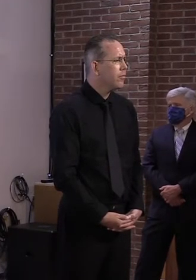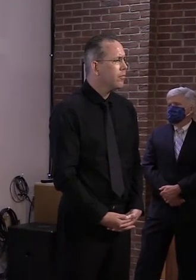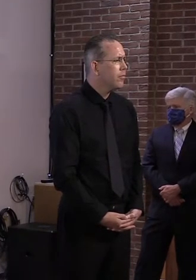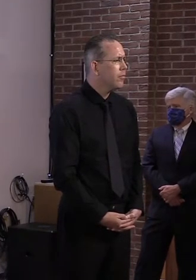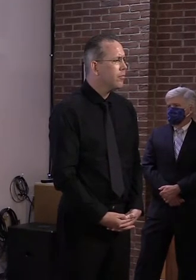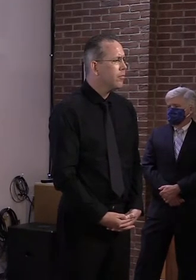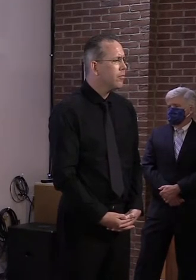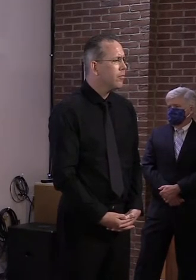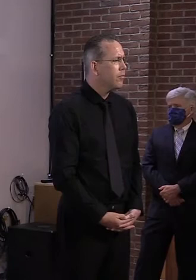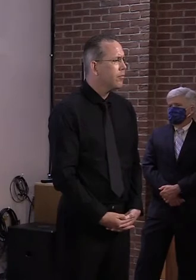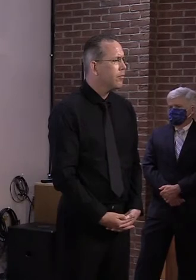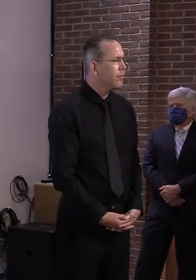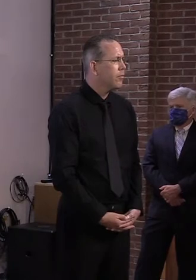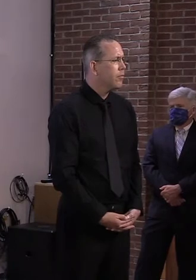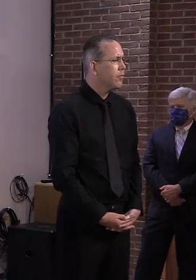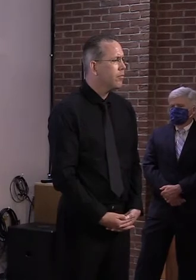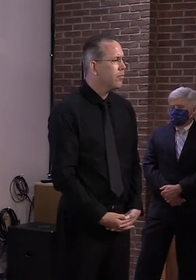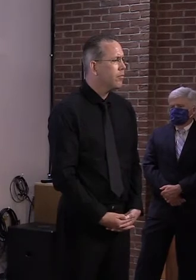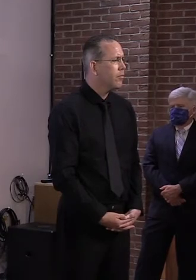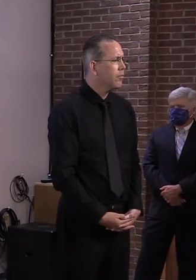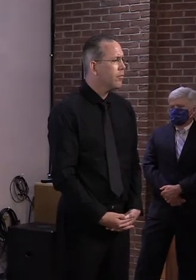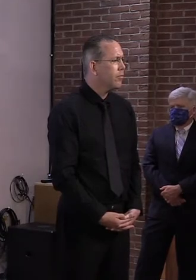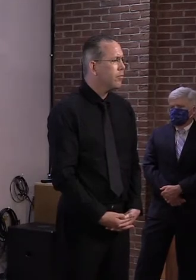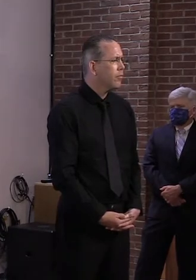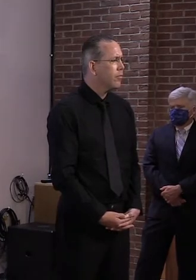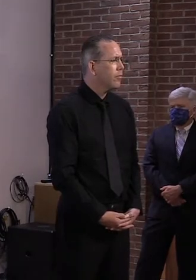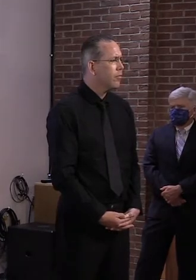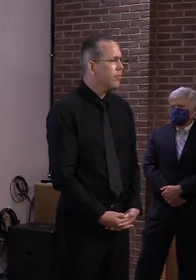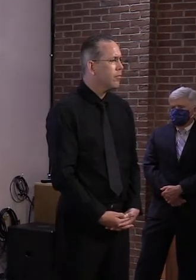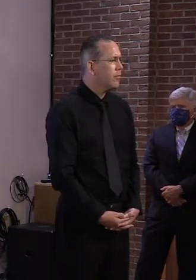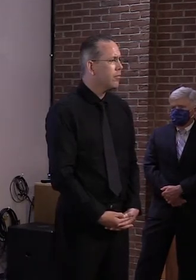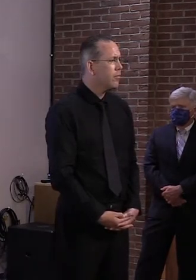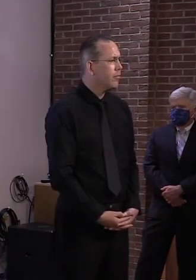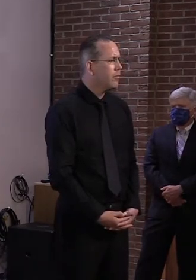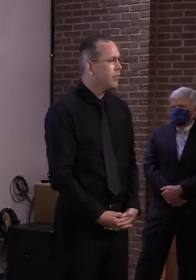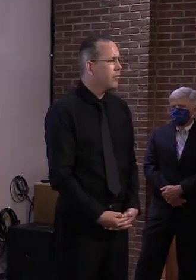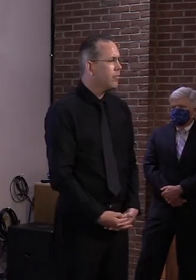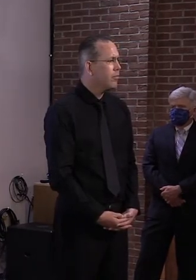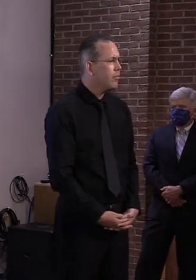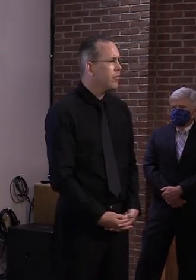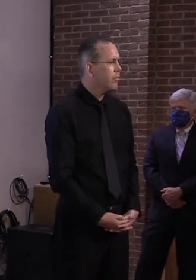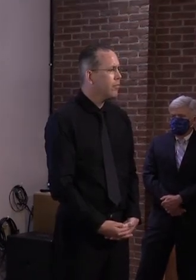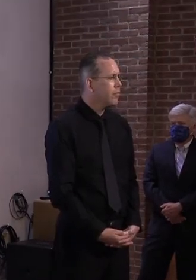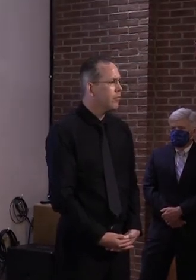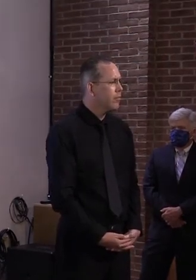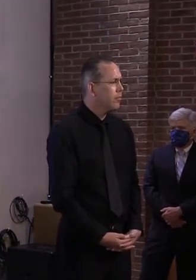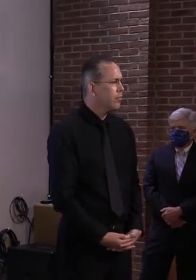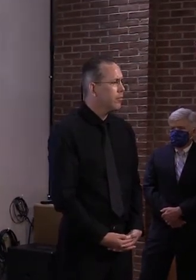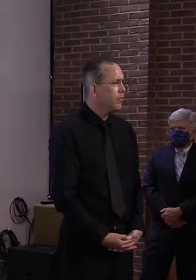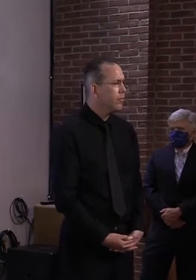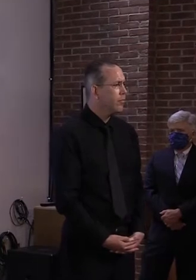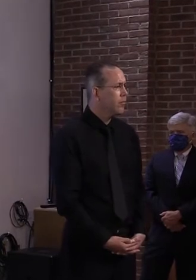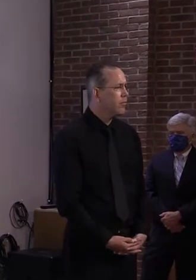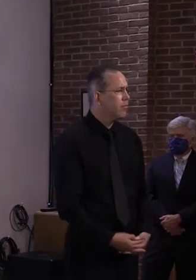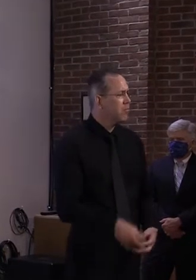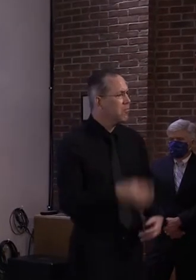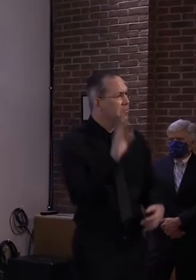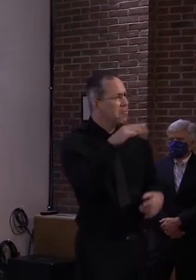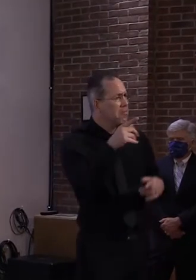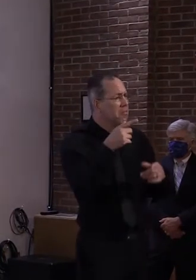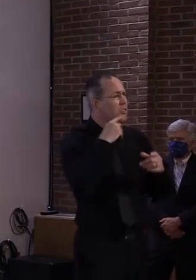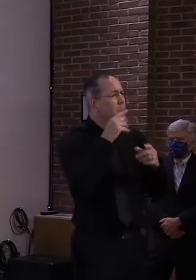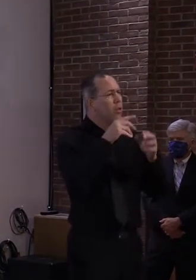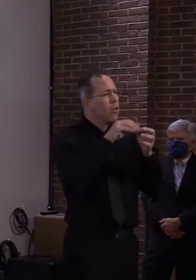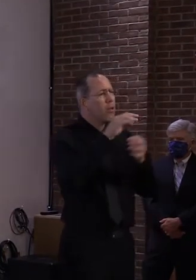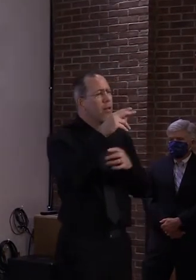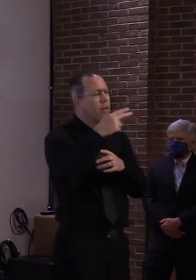Vermont test positive data from earlier this week? It was my understanding from my questioning last time that the New York resident test would not be counted in our numbers, and I want to make sure